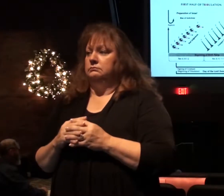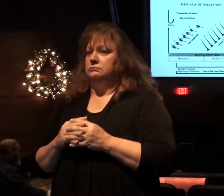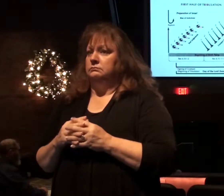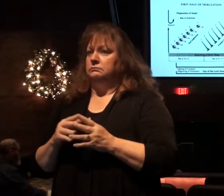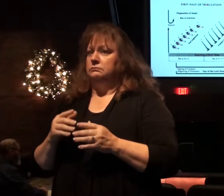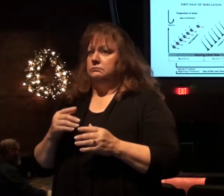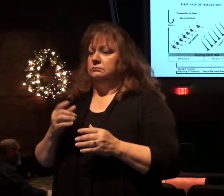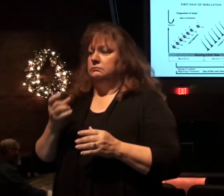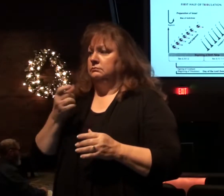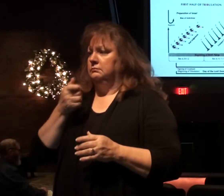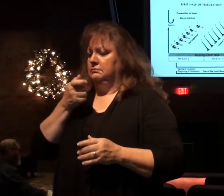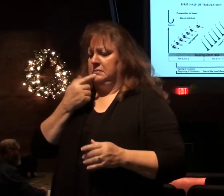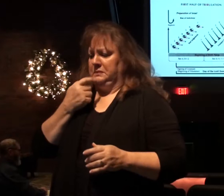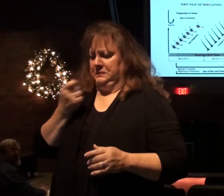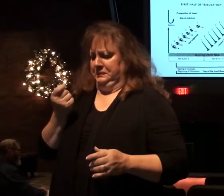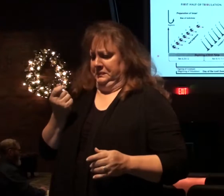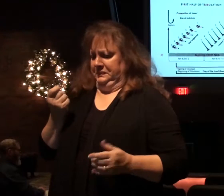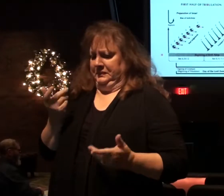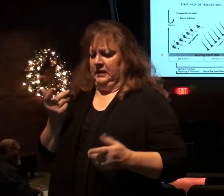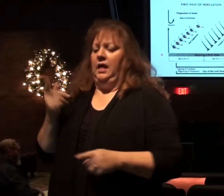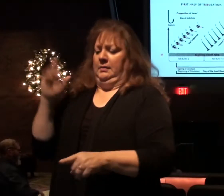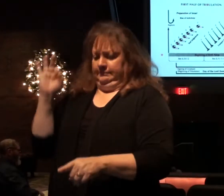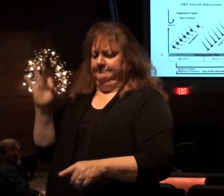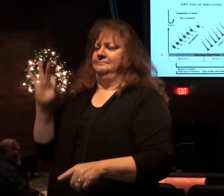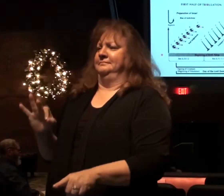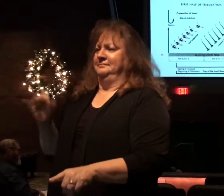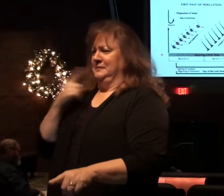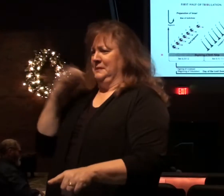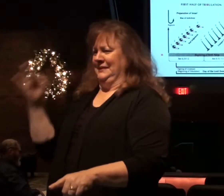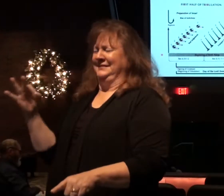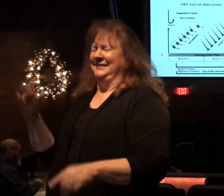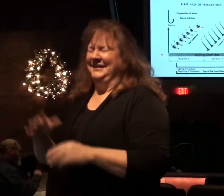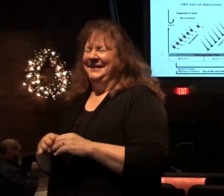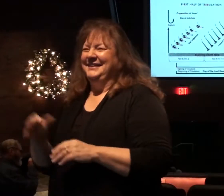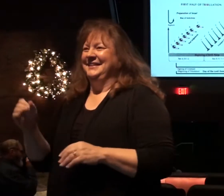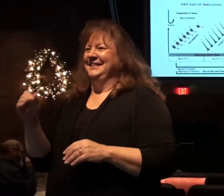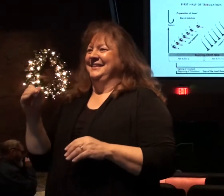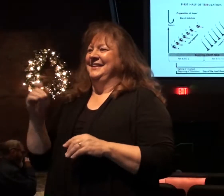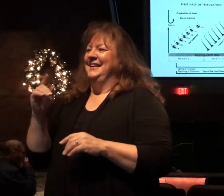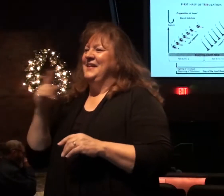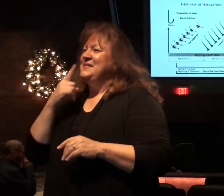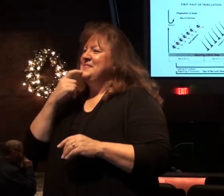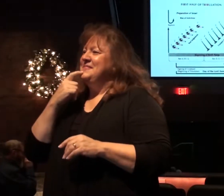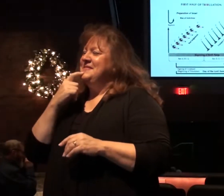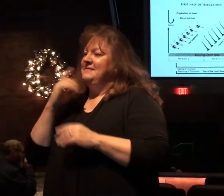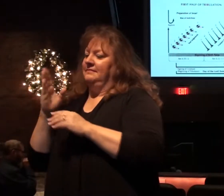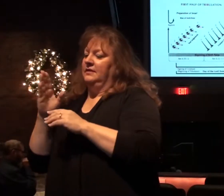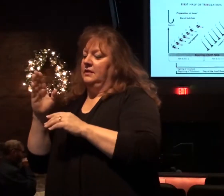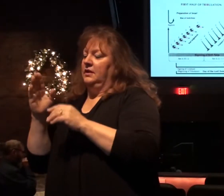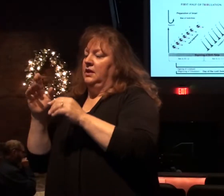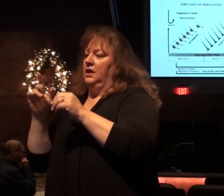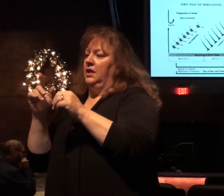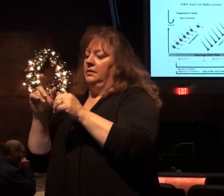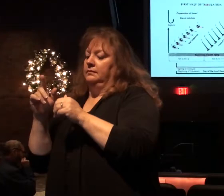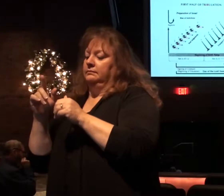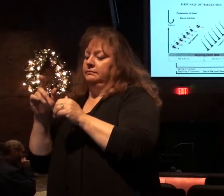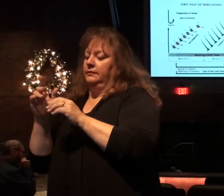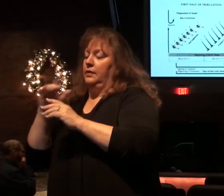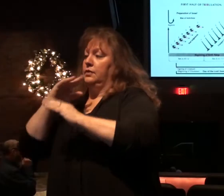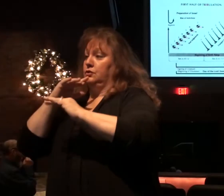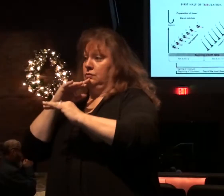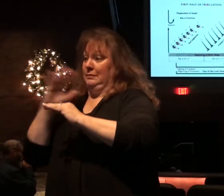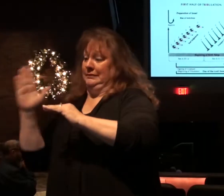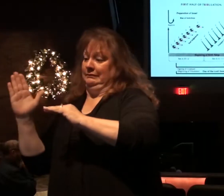well, you can see it. Seals and trumpets that will carry us through the first 3.5 years of